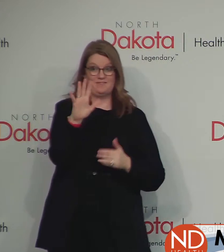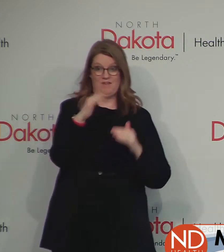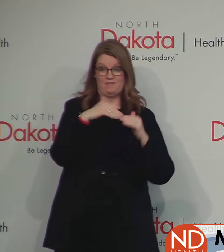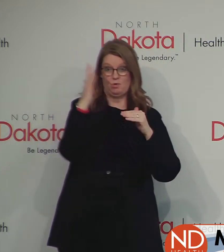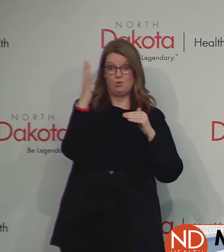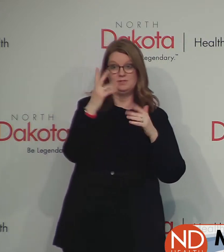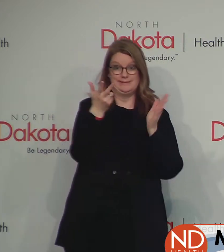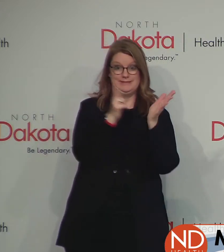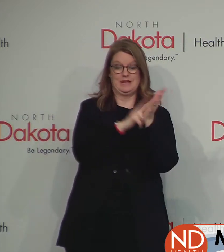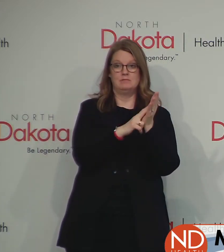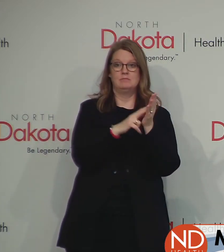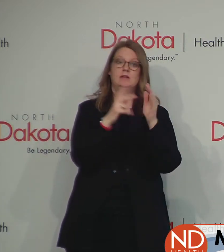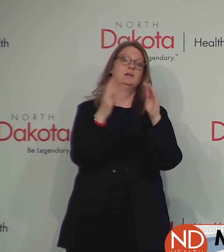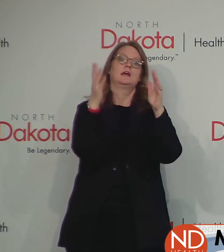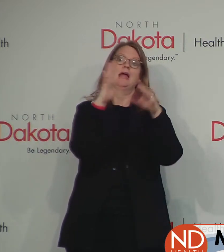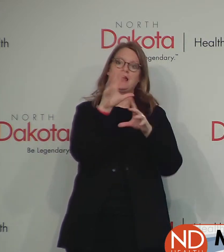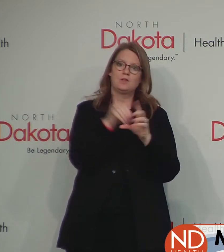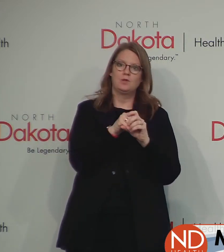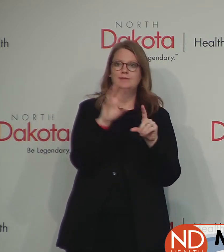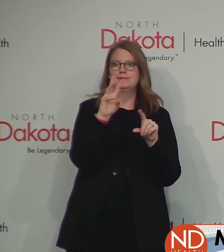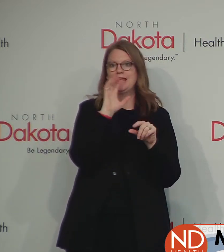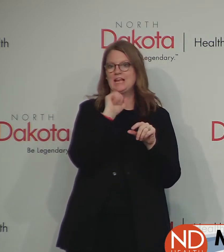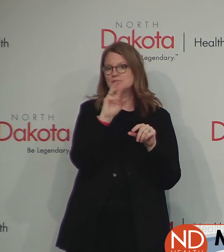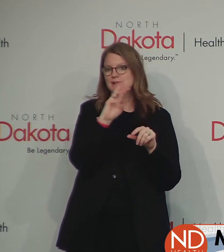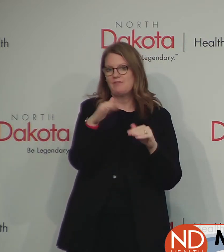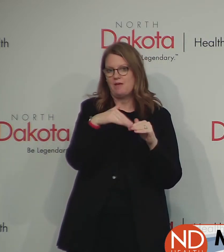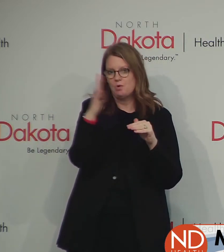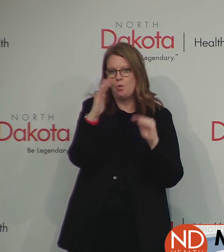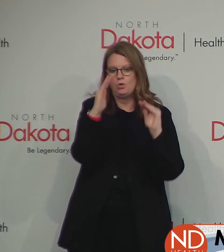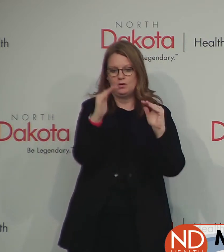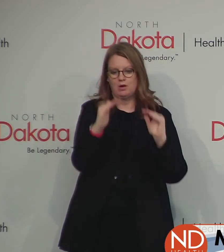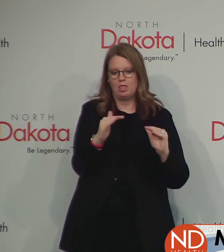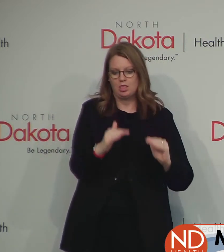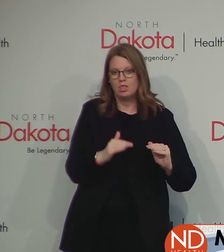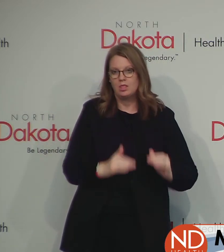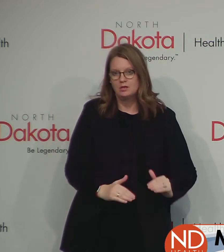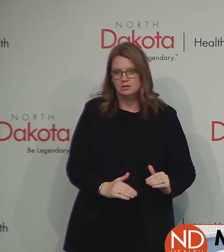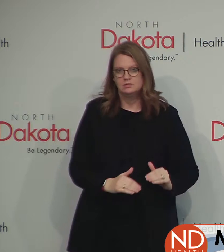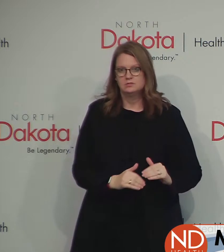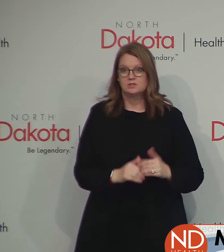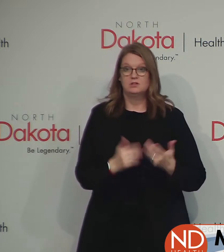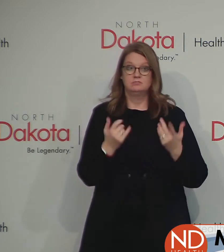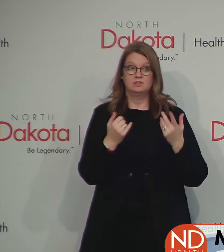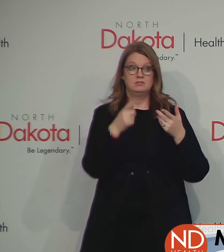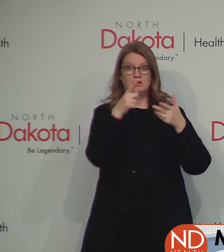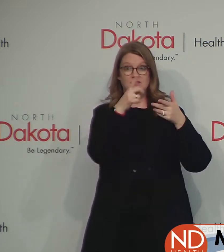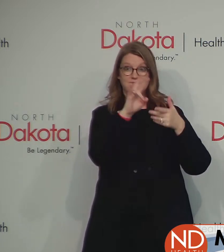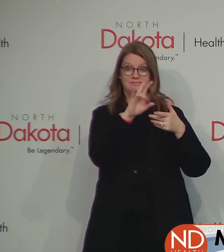then, include people 65 and older with underlying health conditions. So I think that's helped quite a bit.